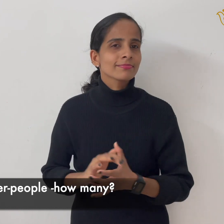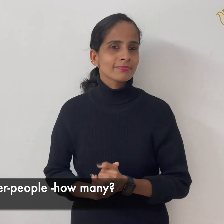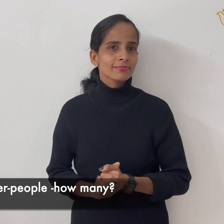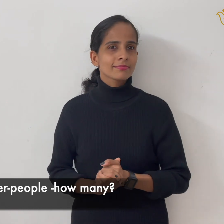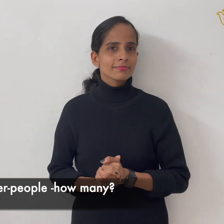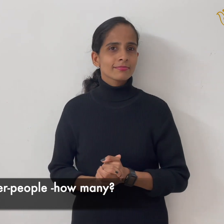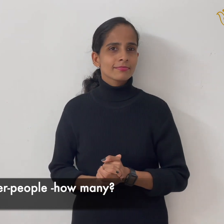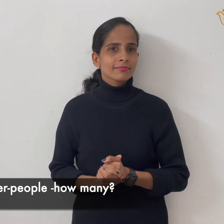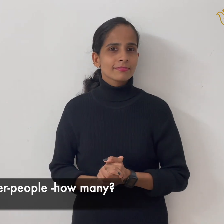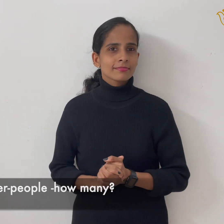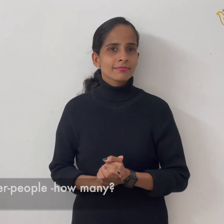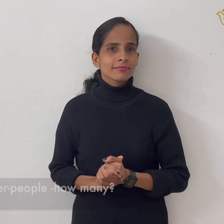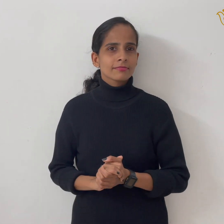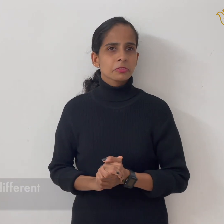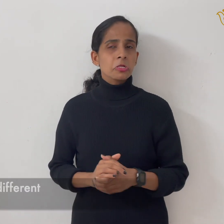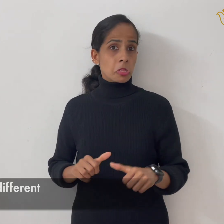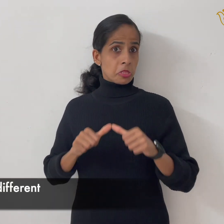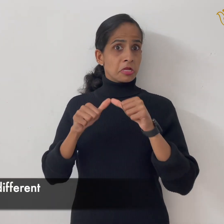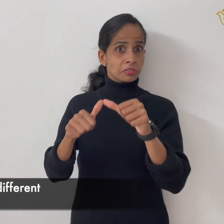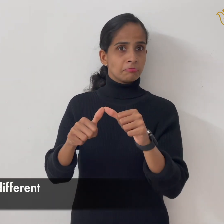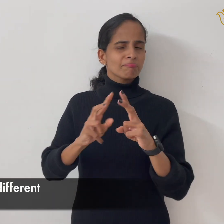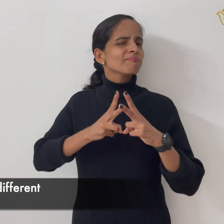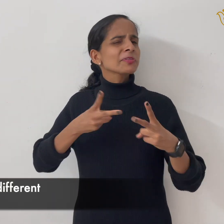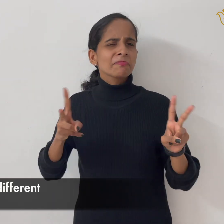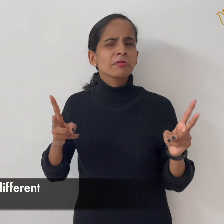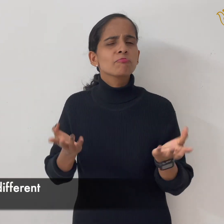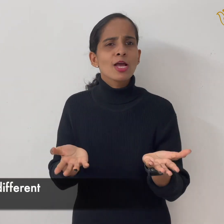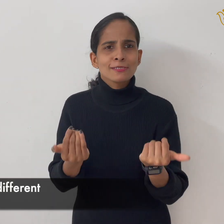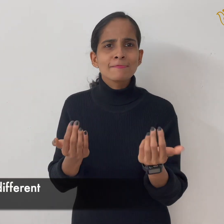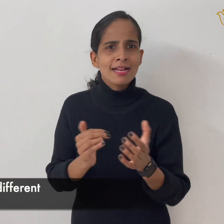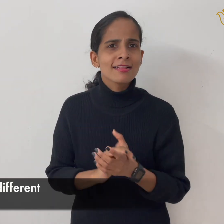many? The answer can be different.